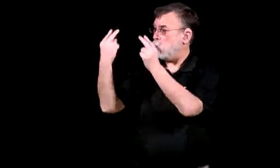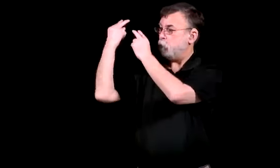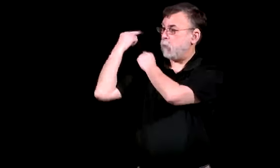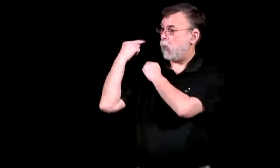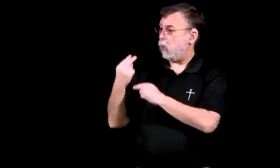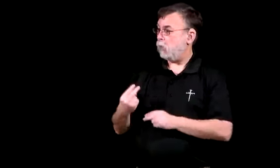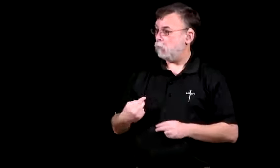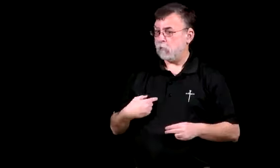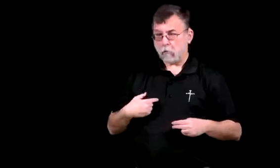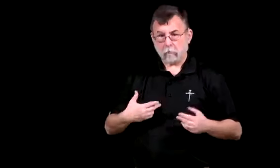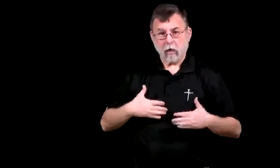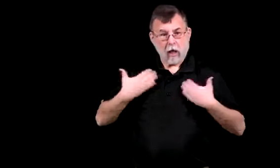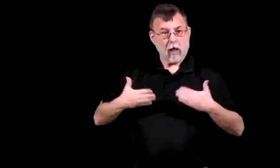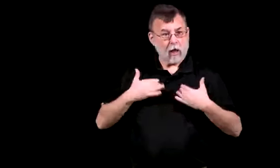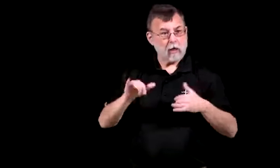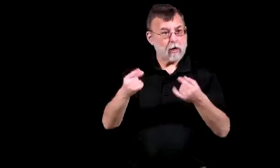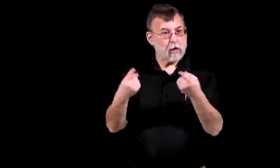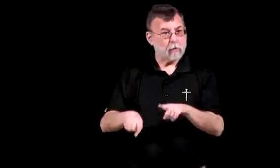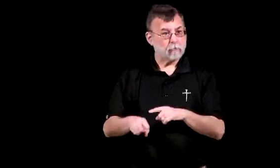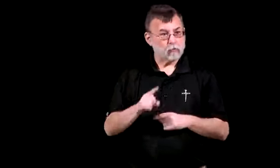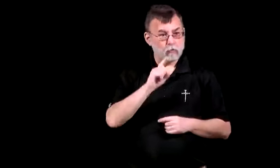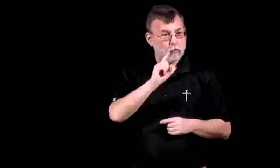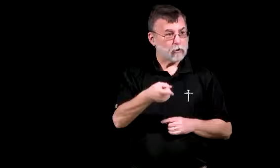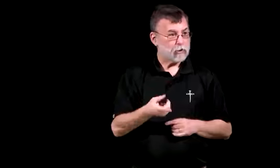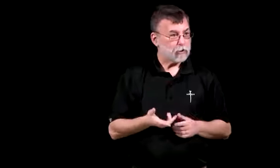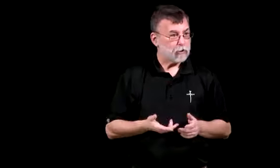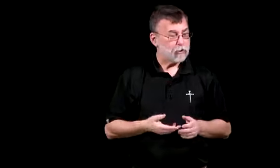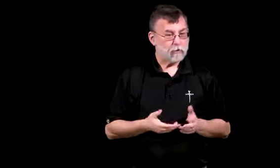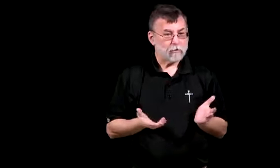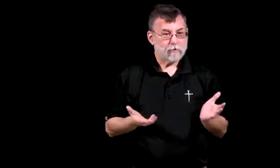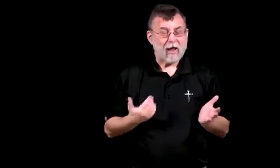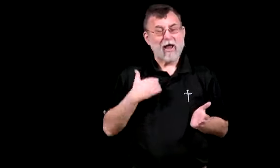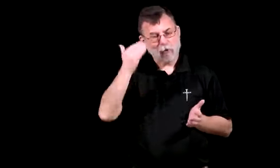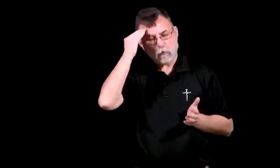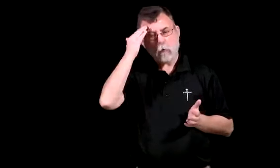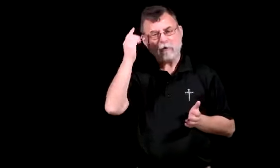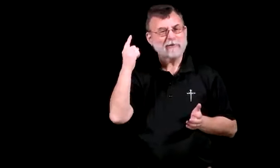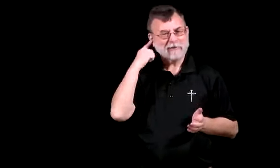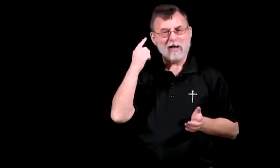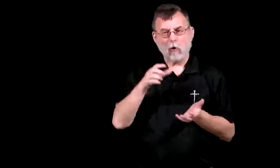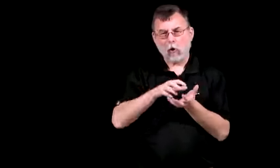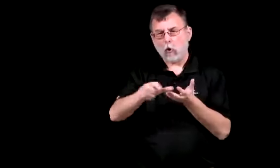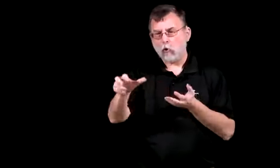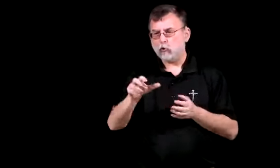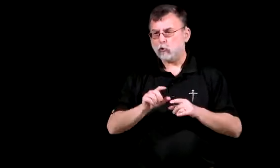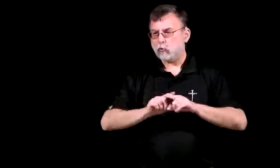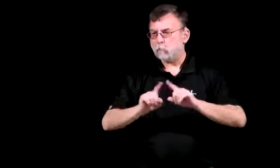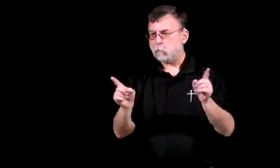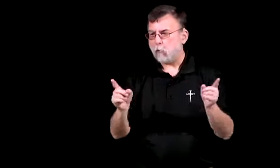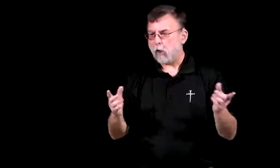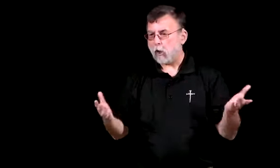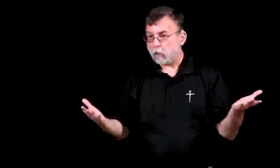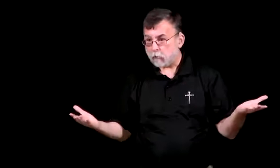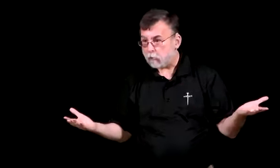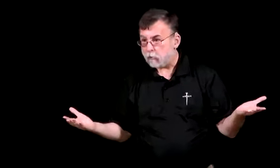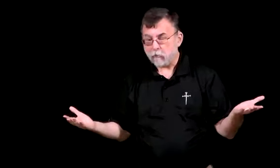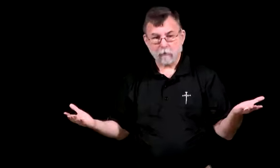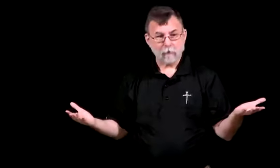suffering. I can look back and honestly be happy it happened. I know that sounds harsh and rude